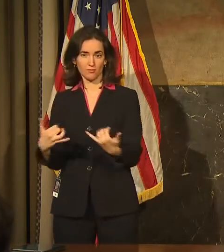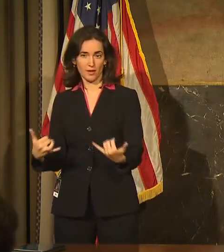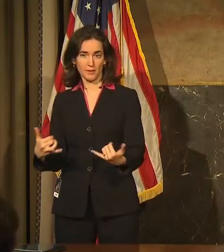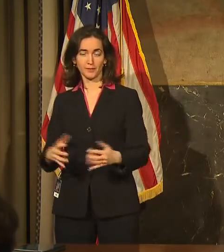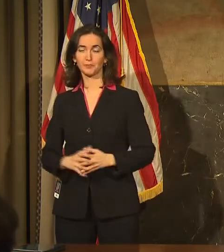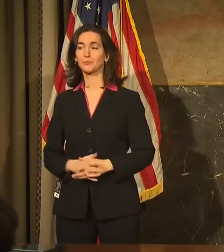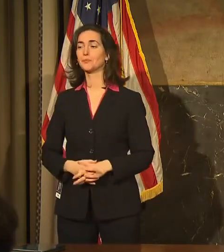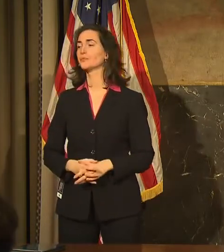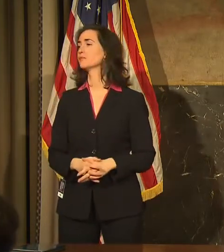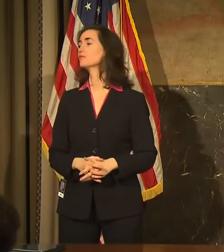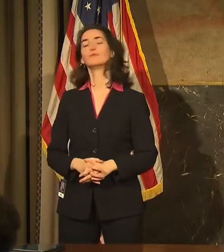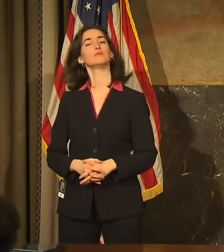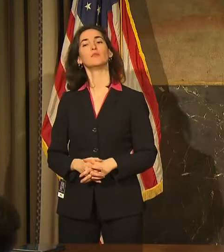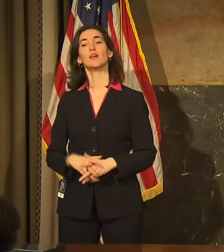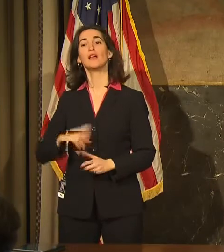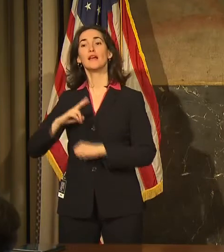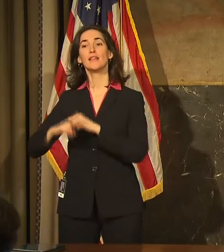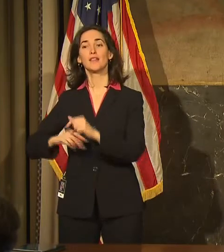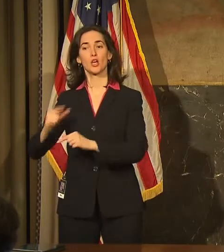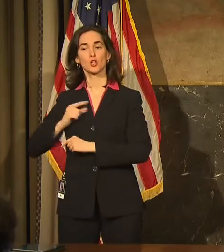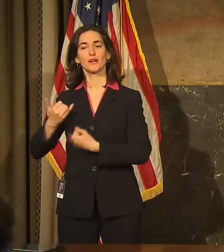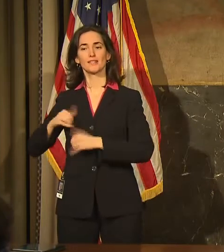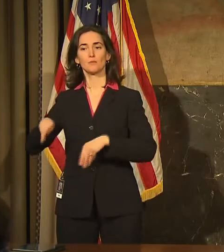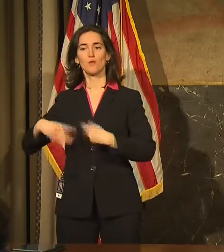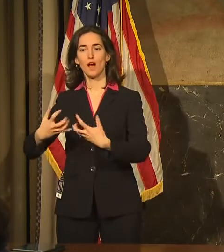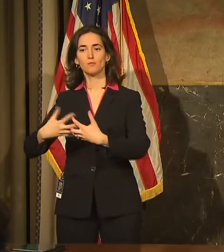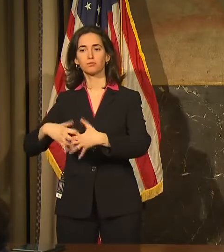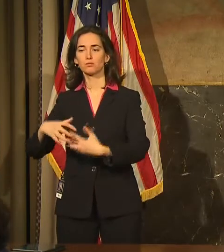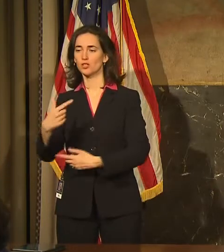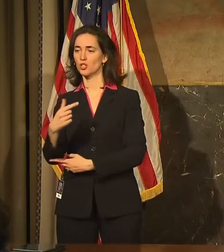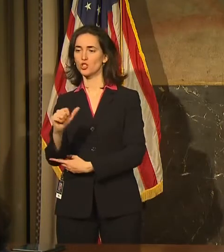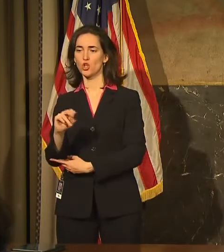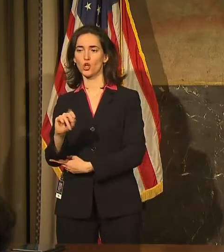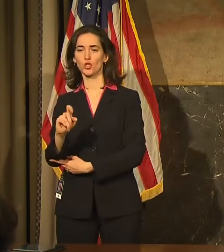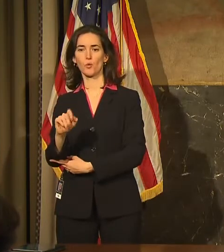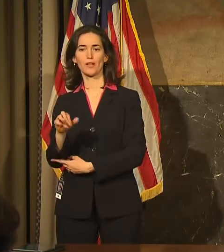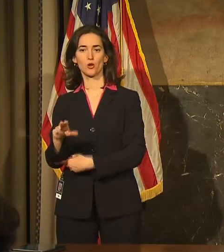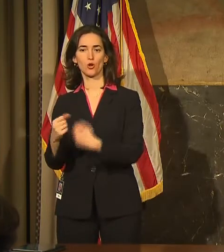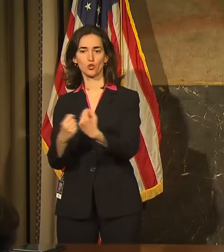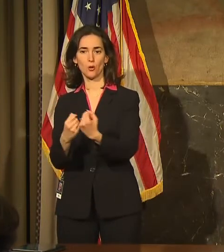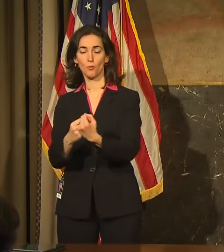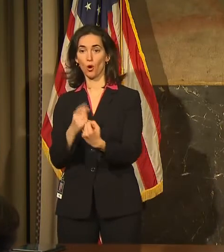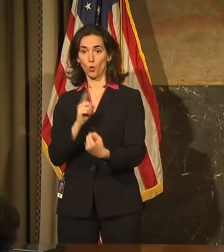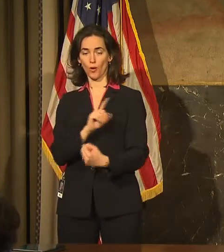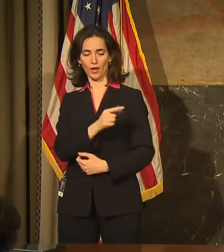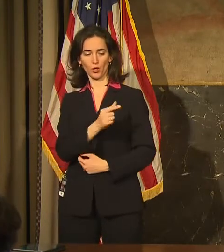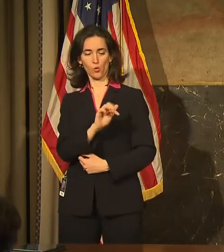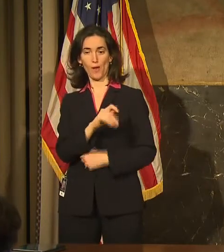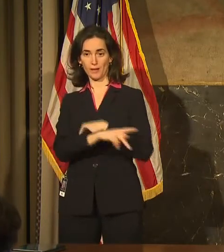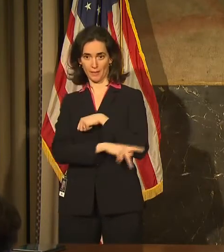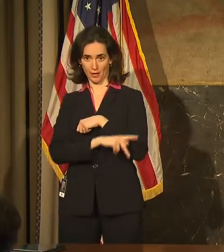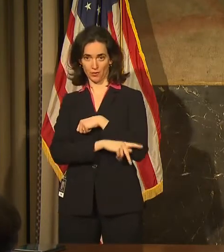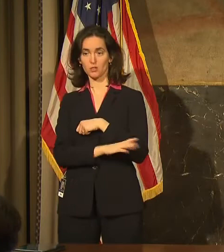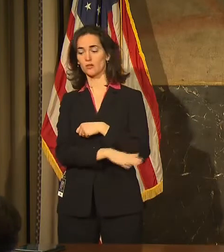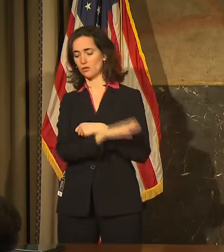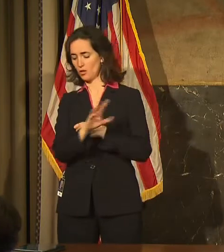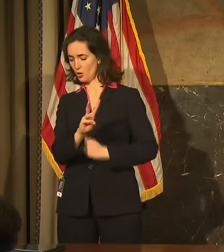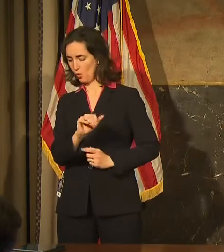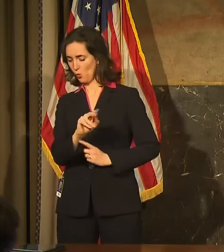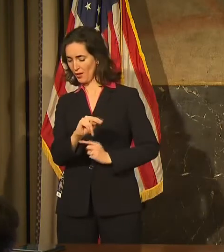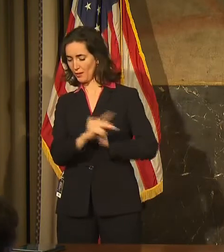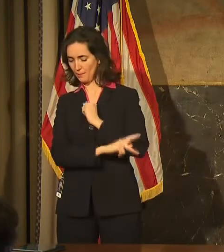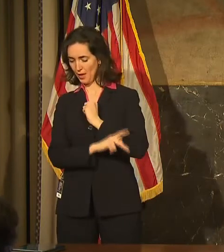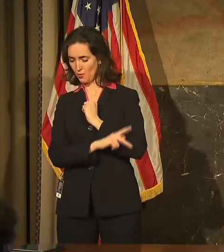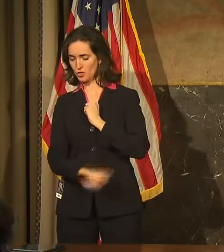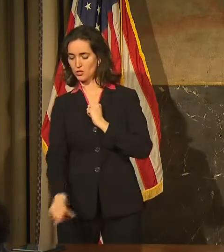The National Guard continues to provide generator support as well in Grant Parish, Wynn Parish. I have a request, I think, now from